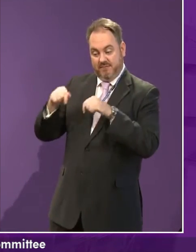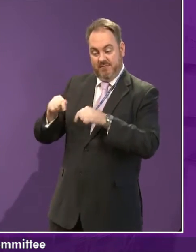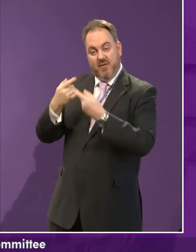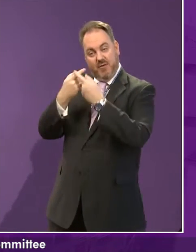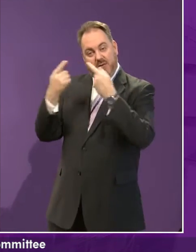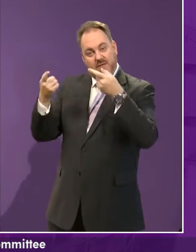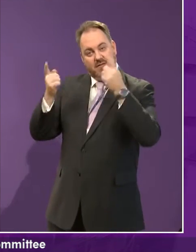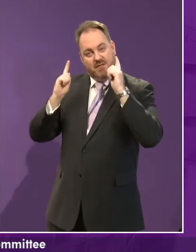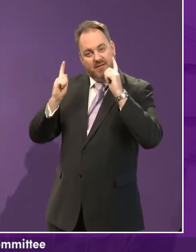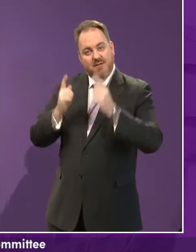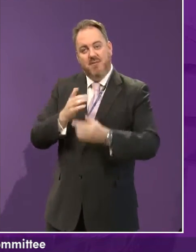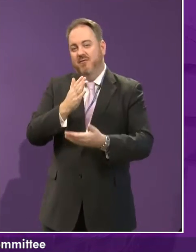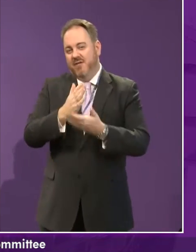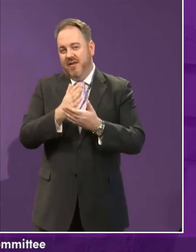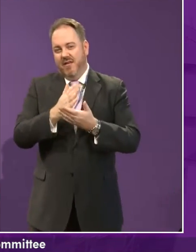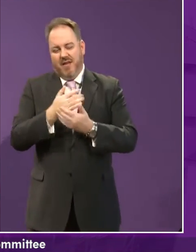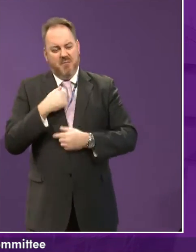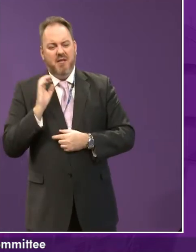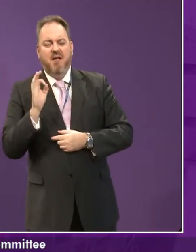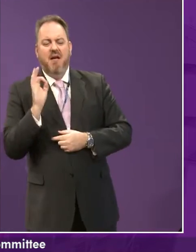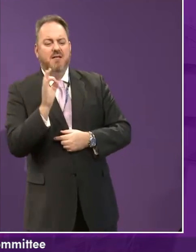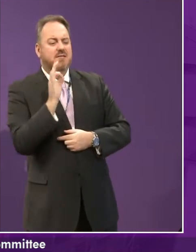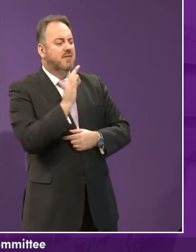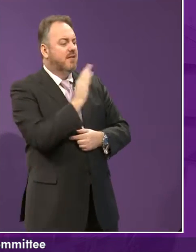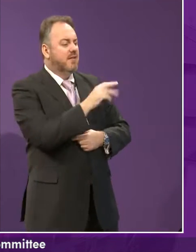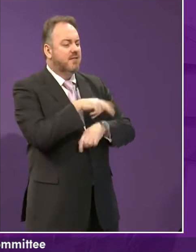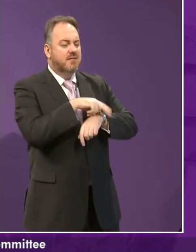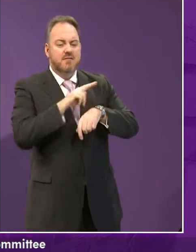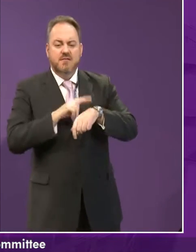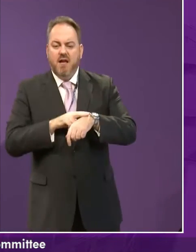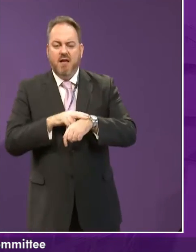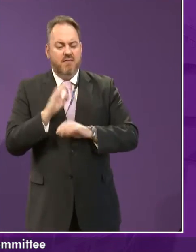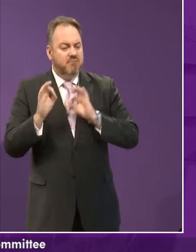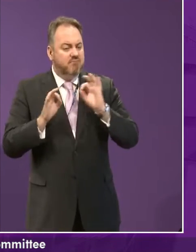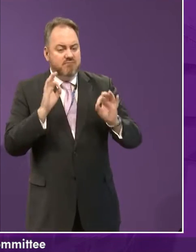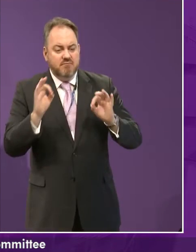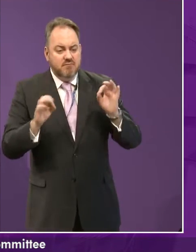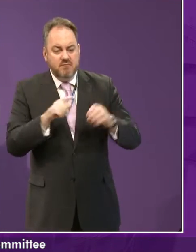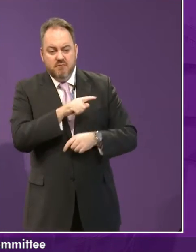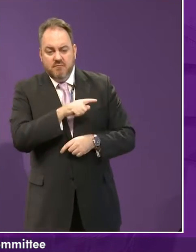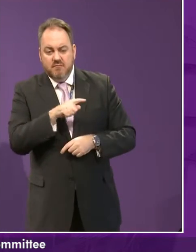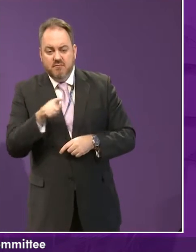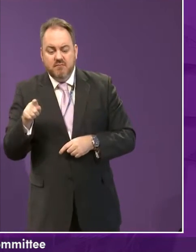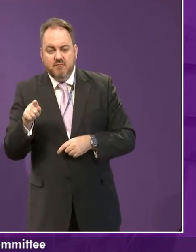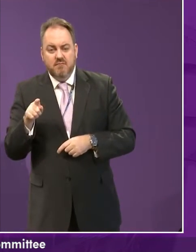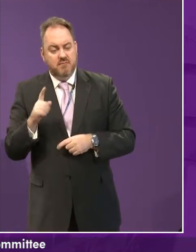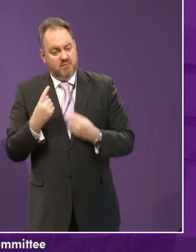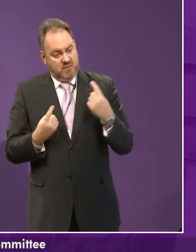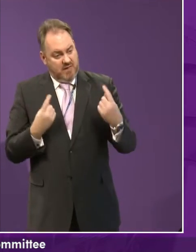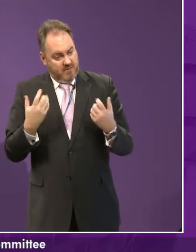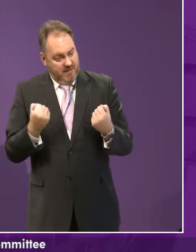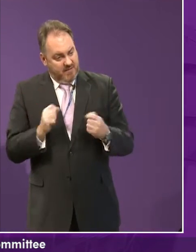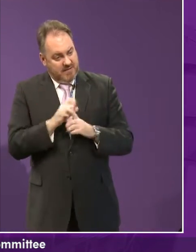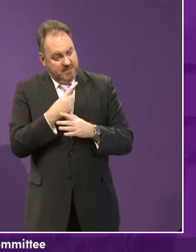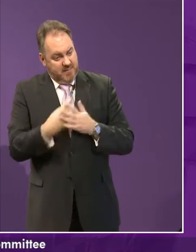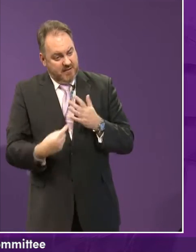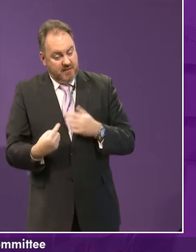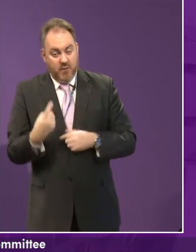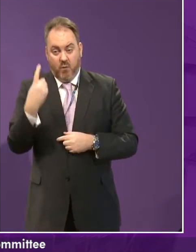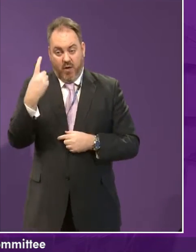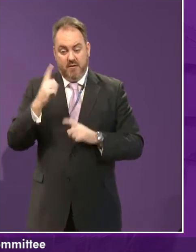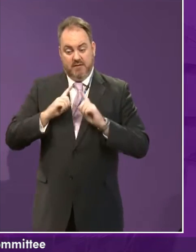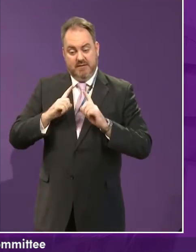also asked how many members of staff within the university, within student services, had disability, and we have one member of staff just now that